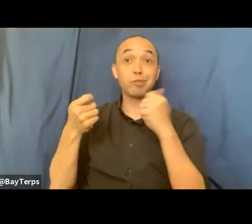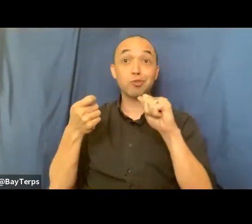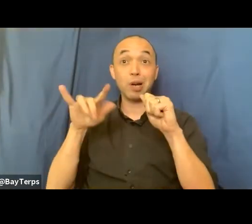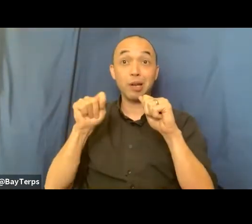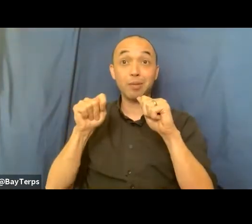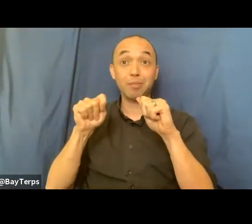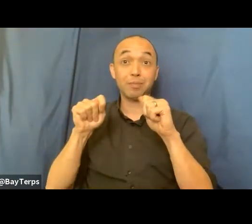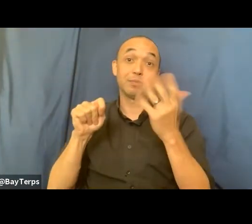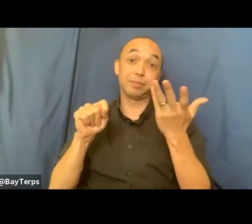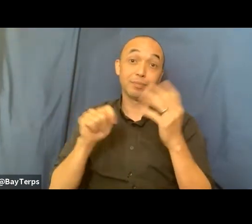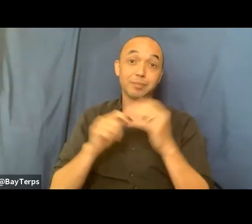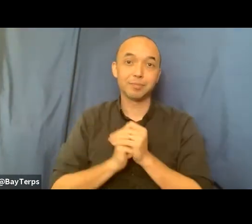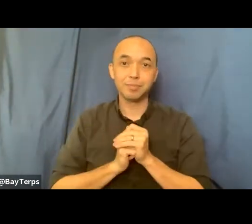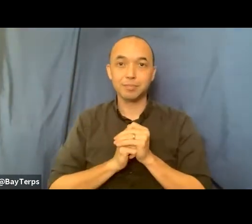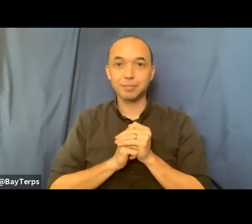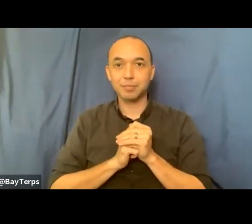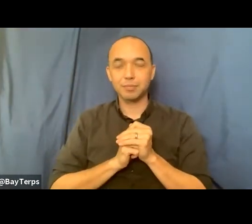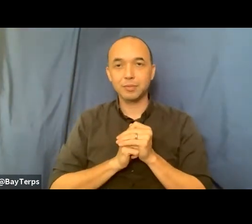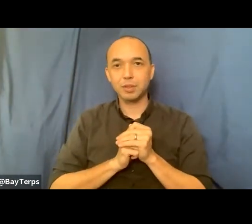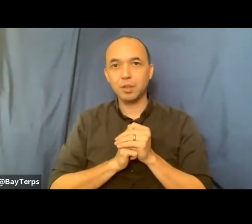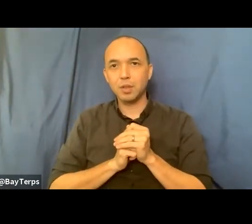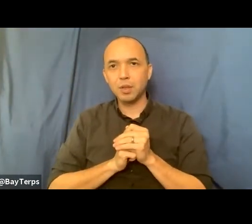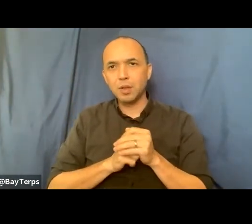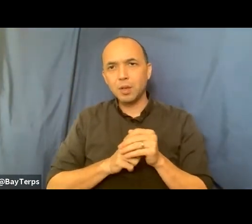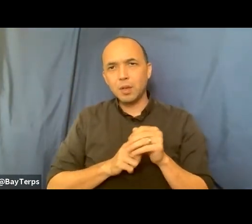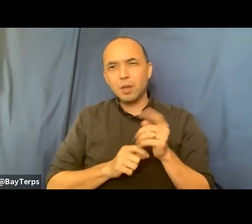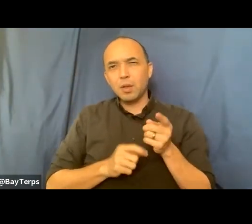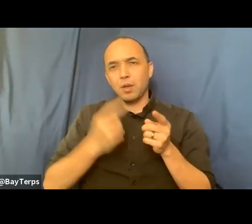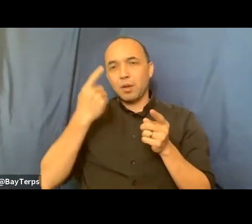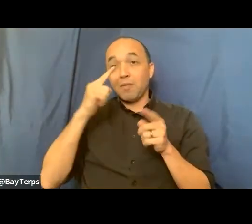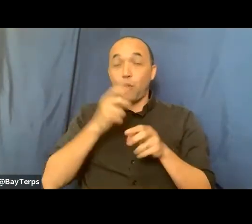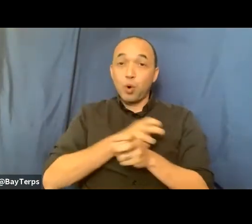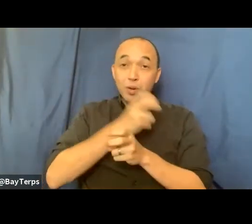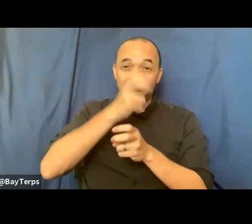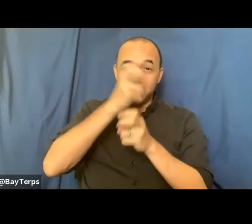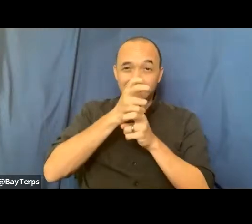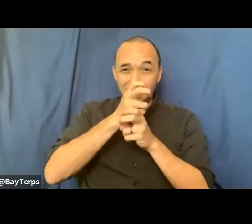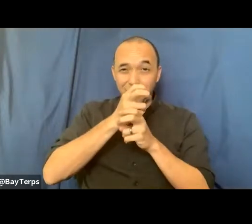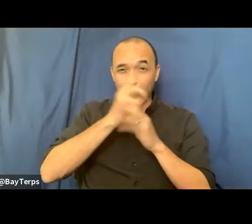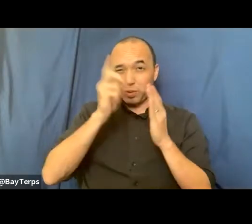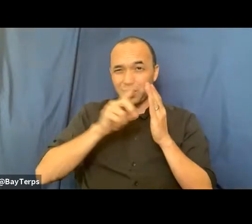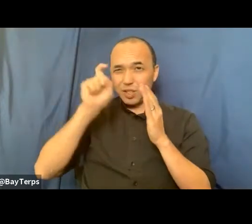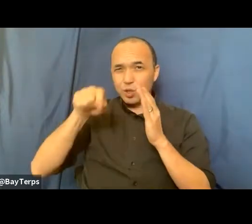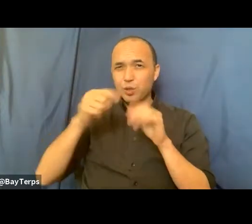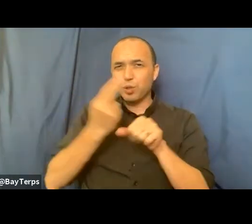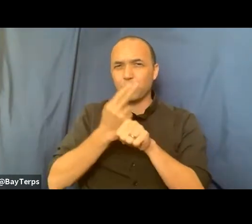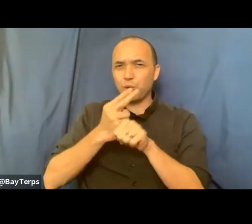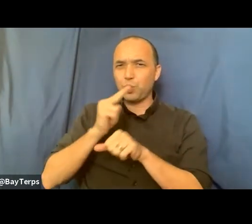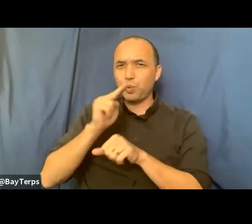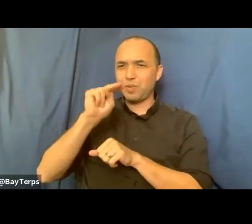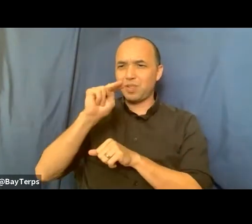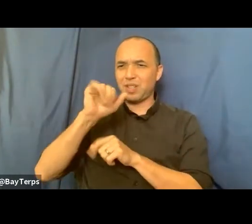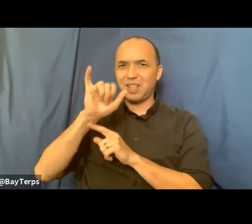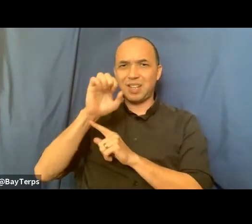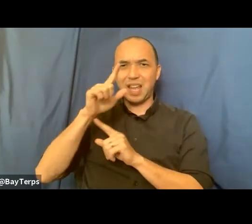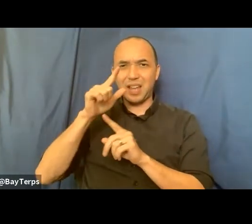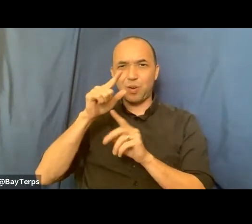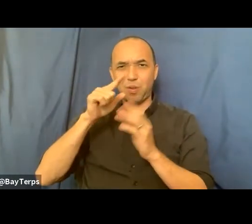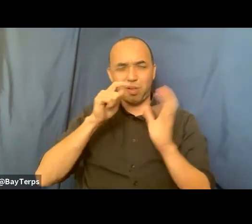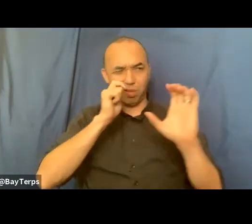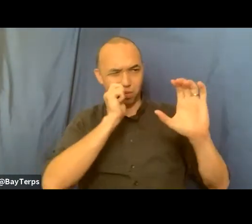For more difficult designs, should you use a nail first? So I think what you're asking is if there's a